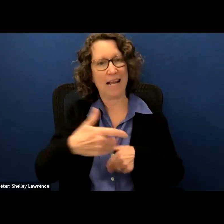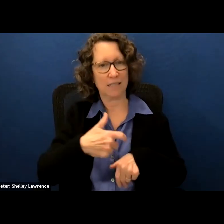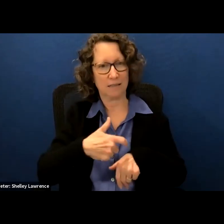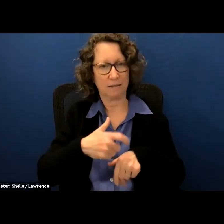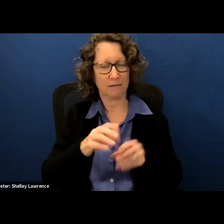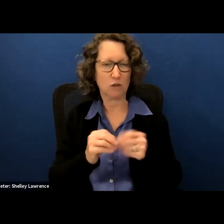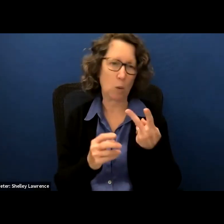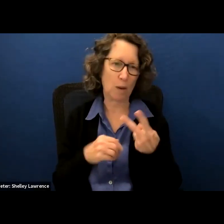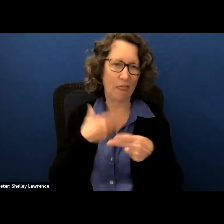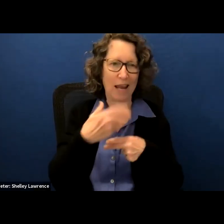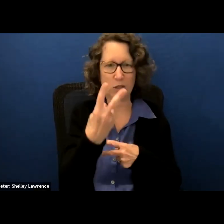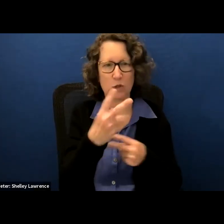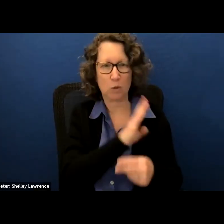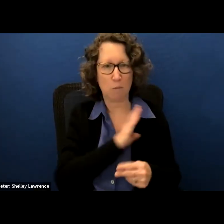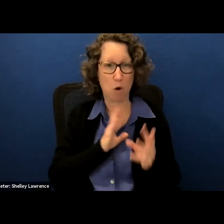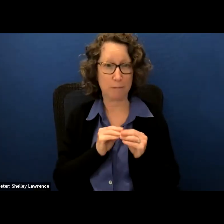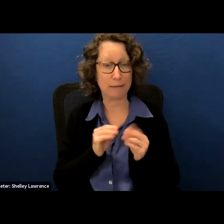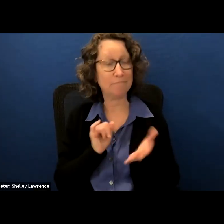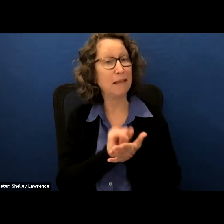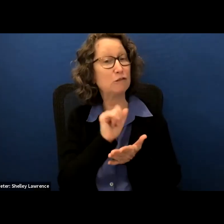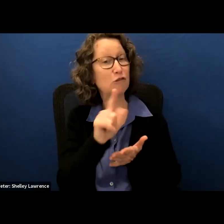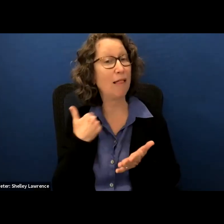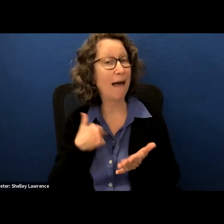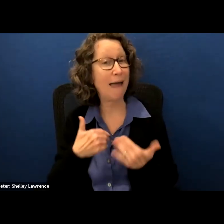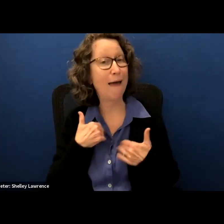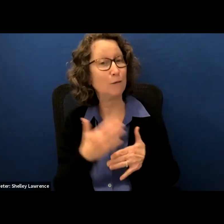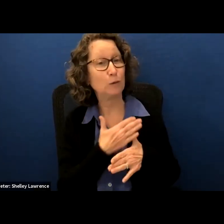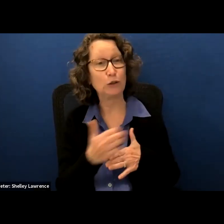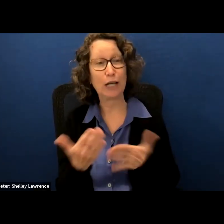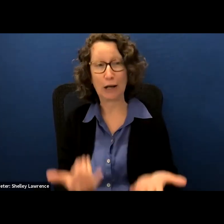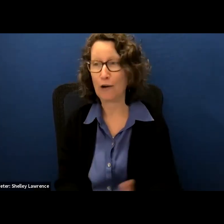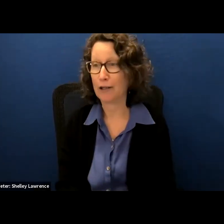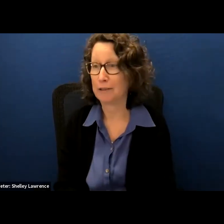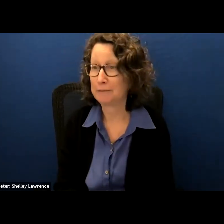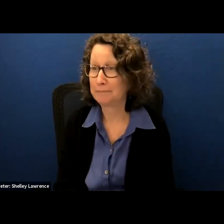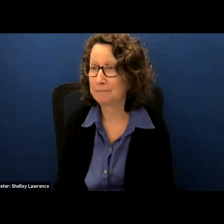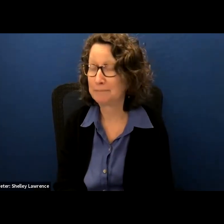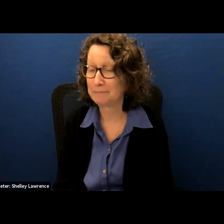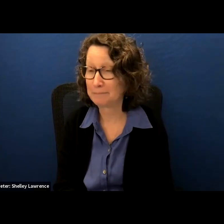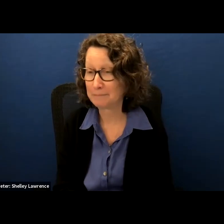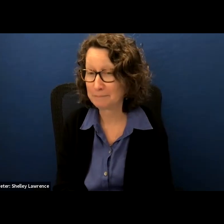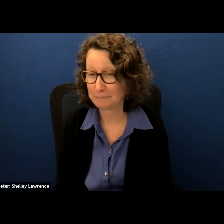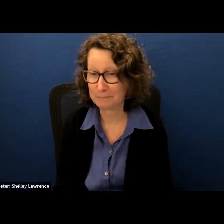So I think that's all I have to share.